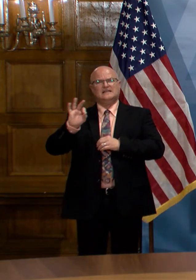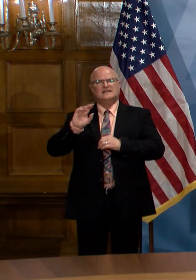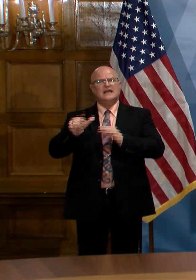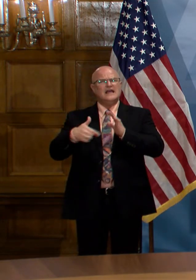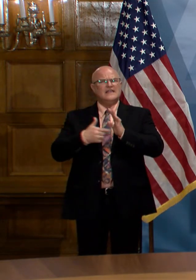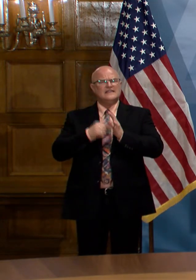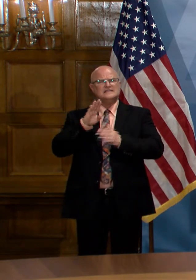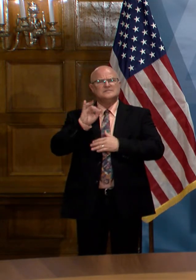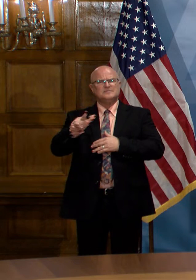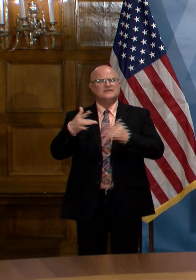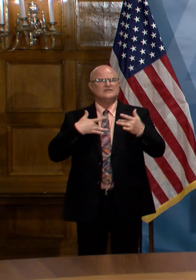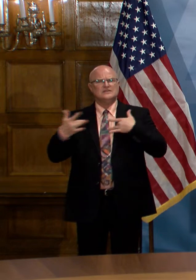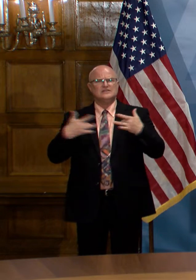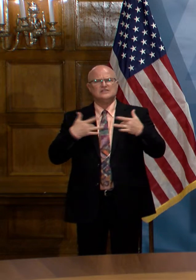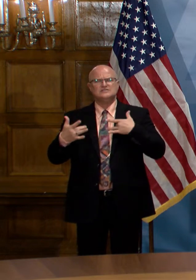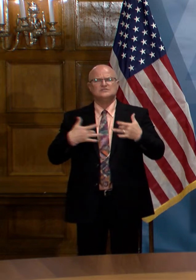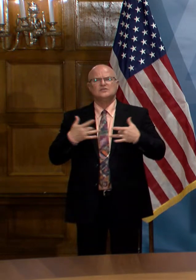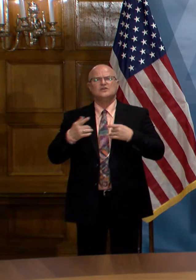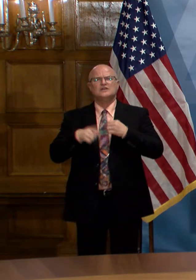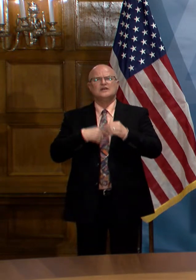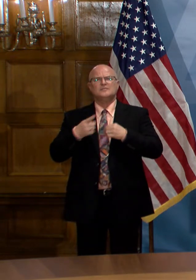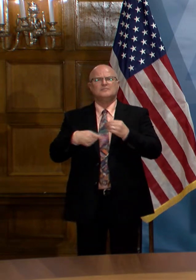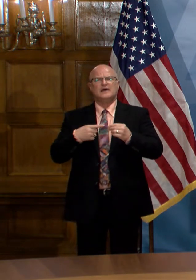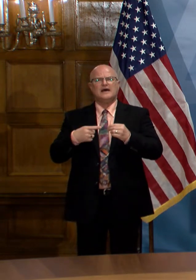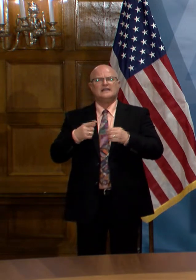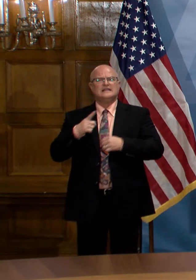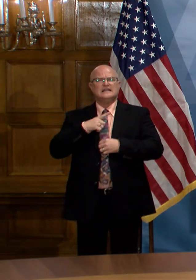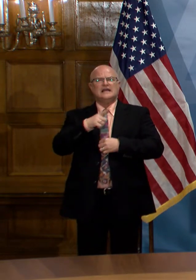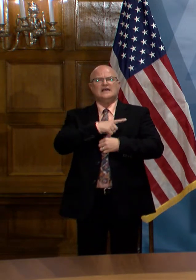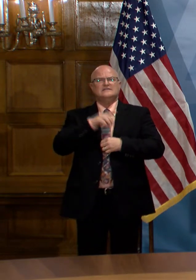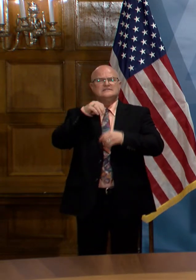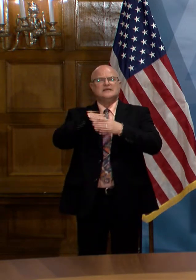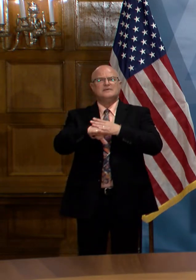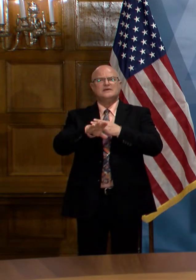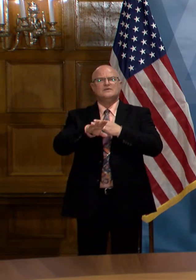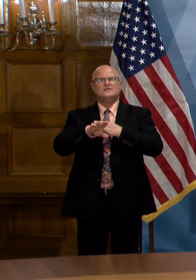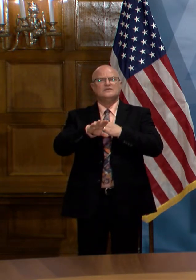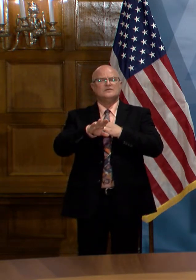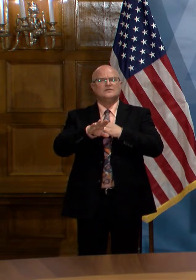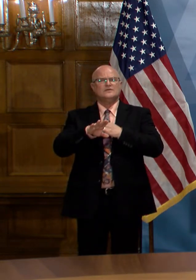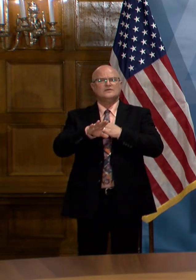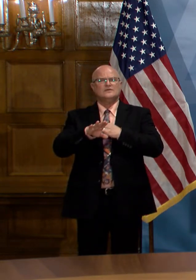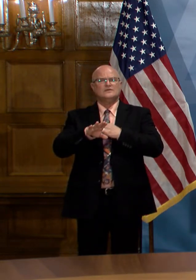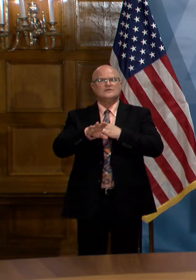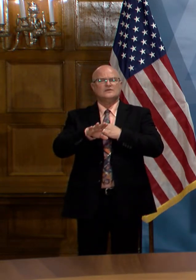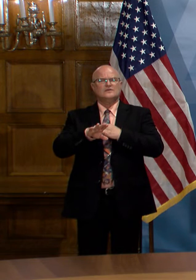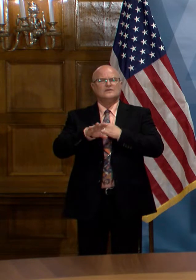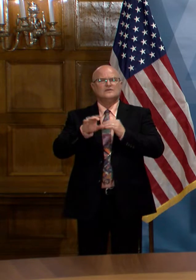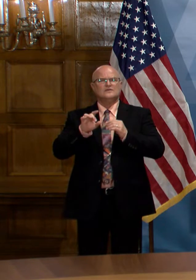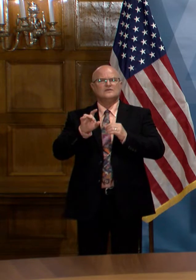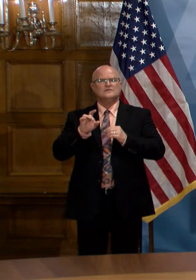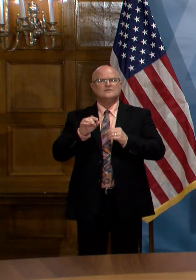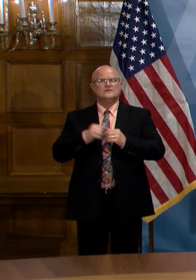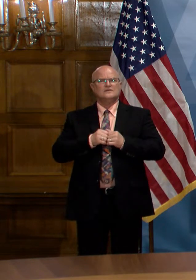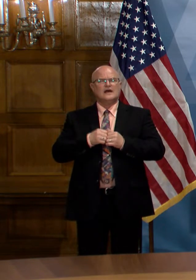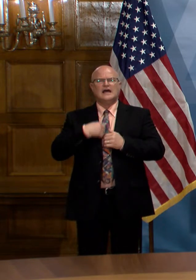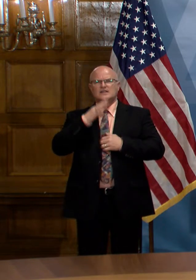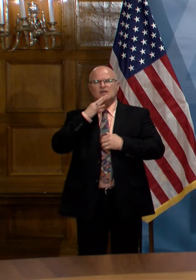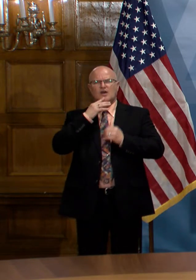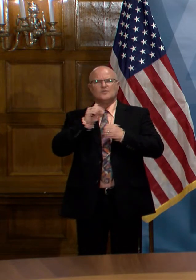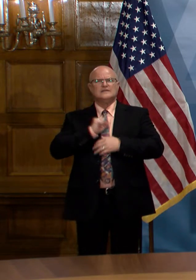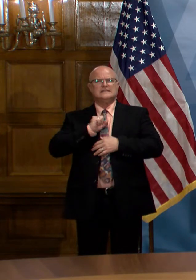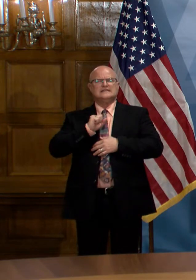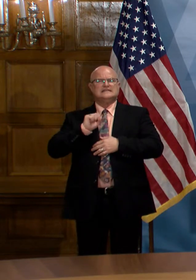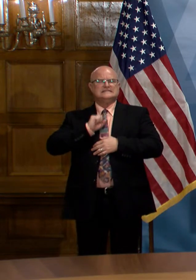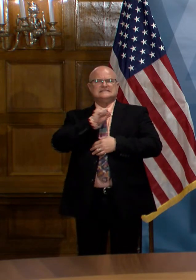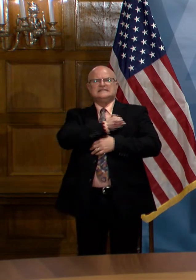is the bill that would concern the legislator being able to step in when it comes to public health emergencies that you declare. I spoke with Senator Kim